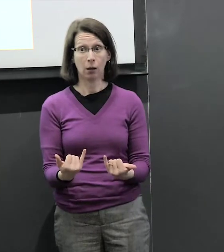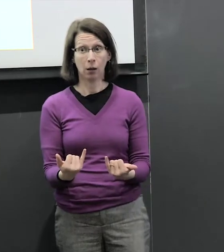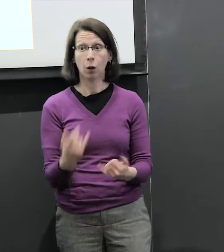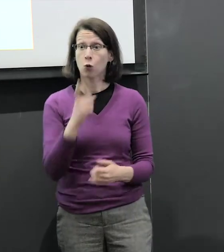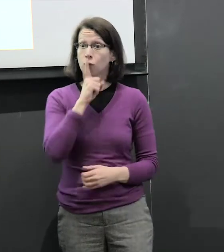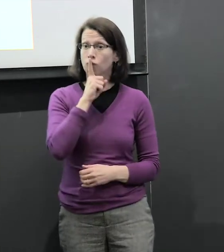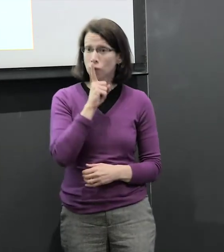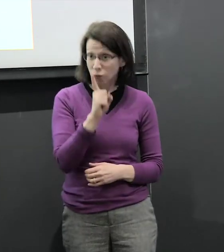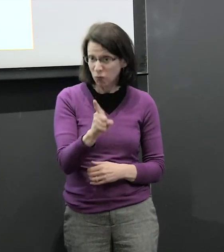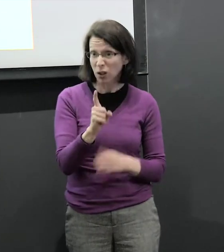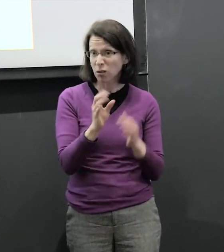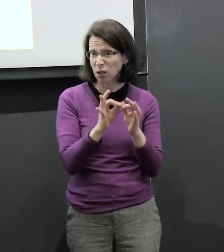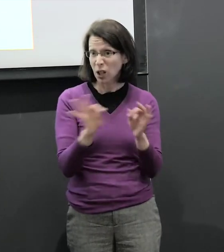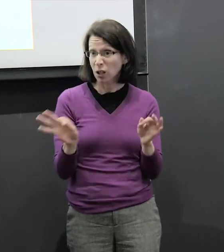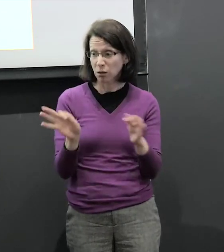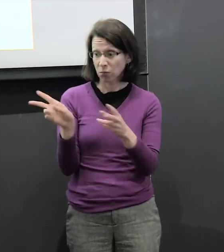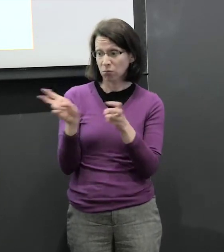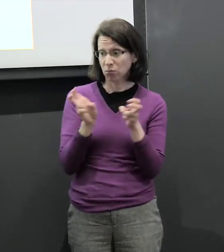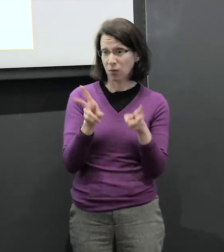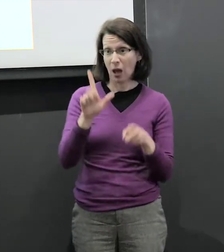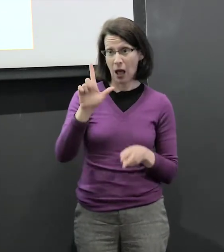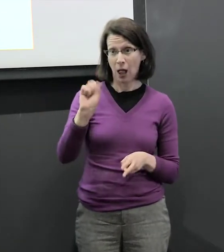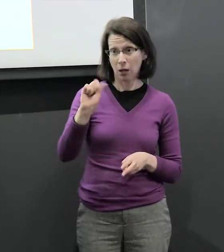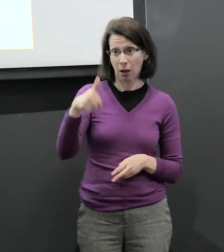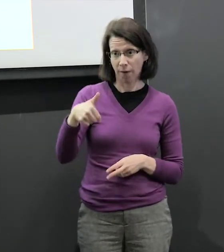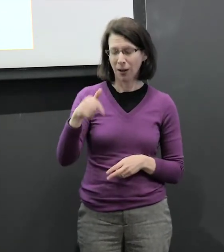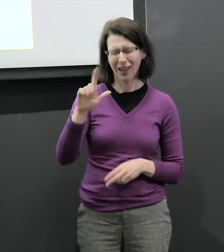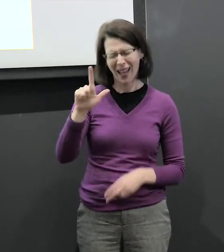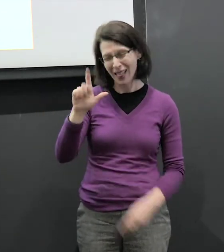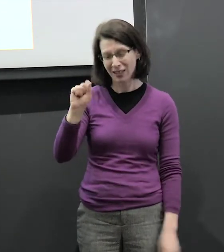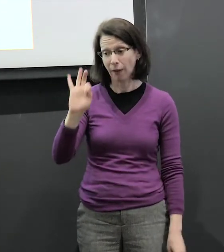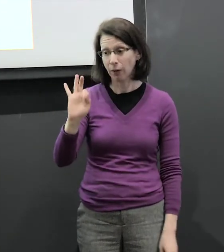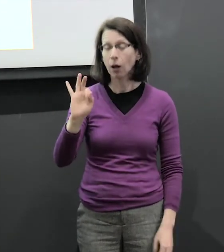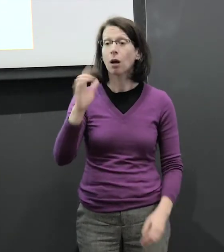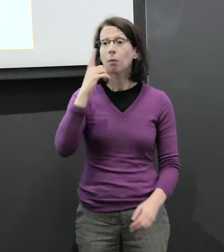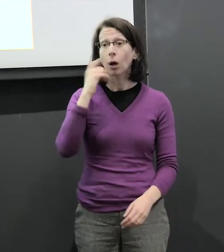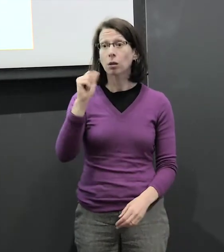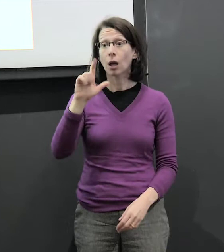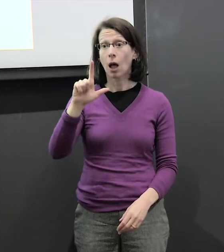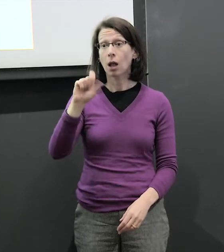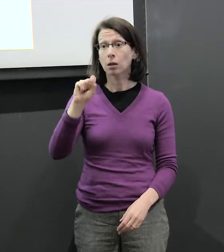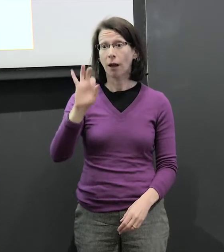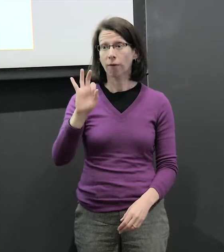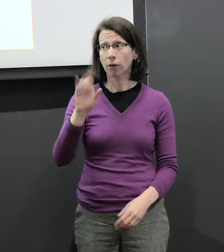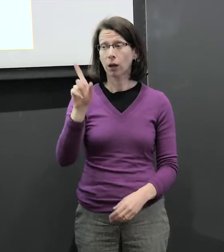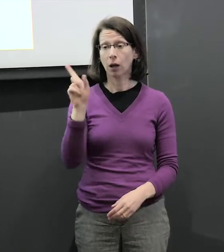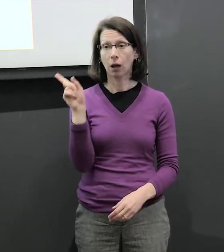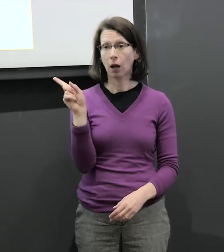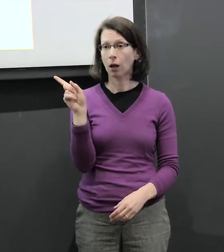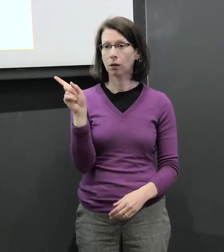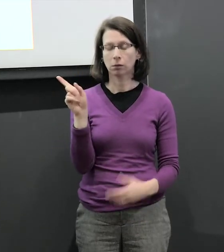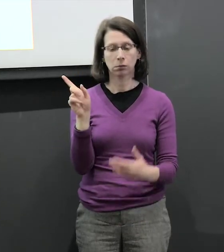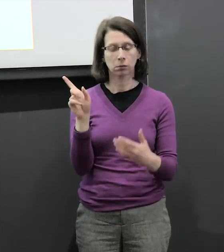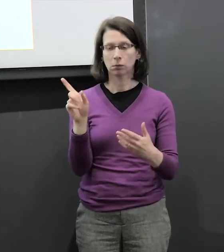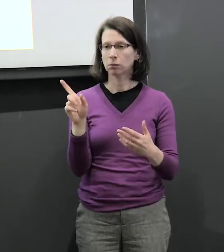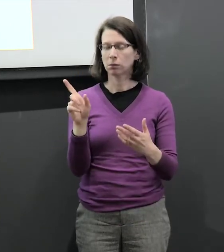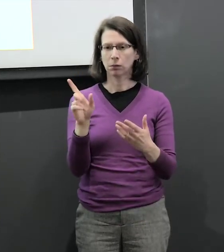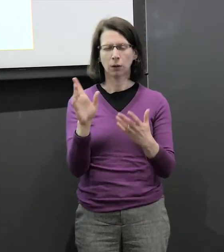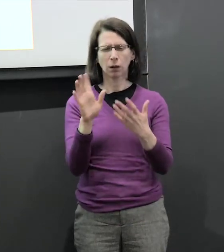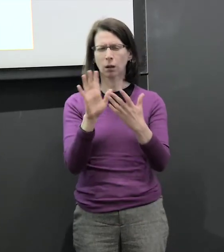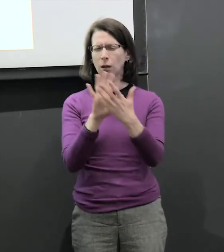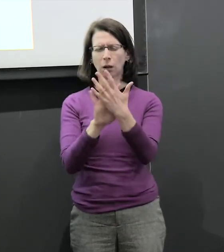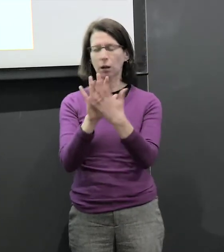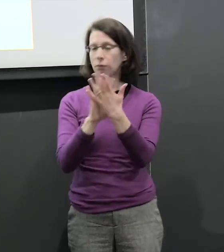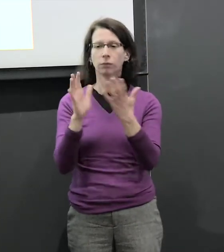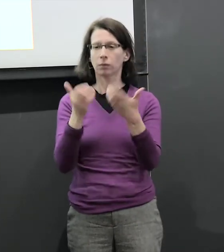real sentence from French sign language. But because French sign language in this case disambiguates between